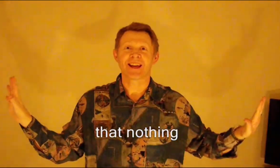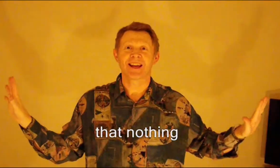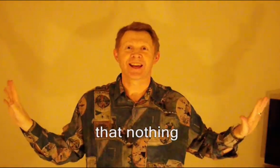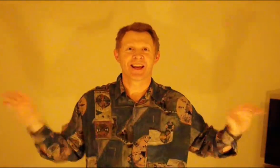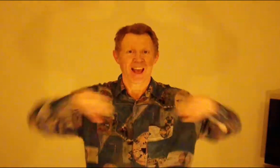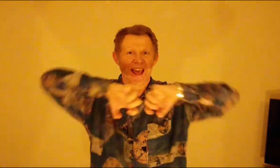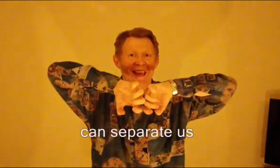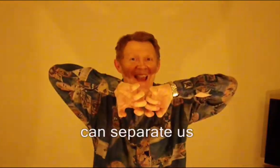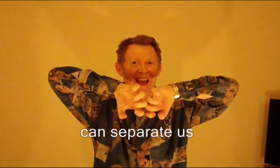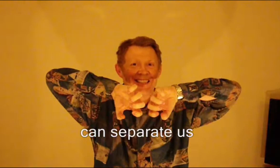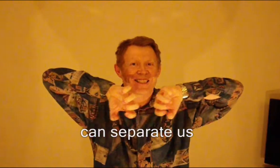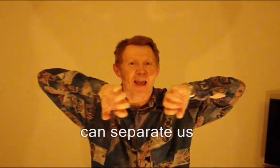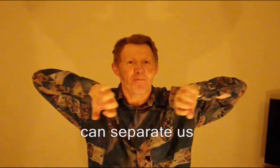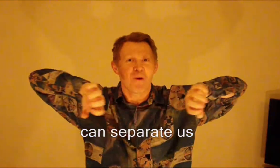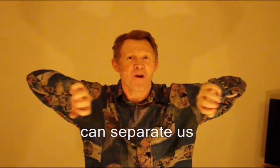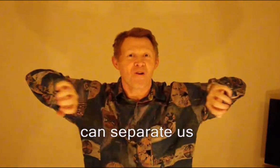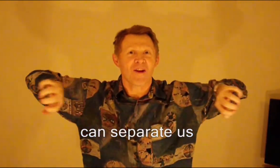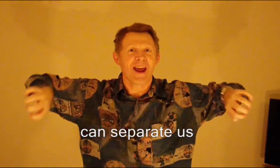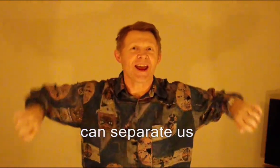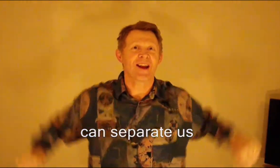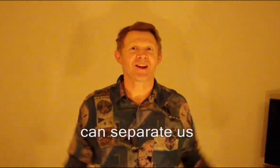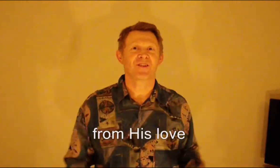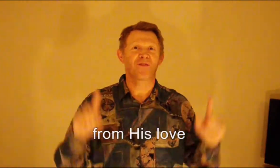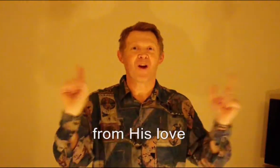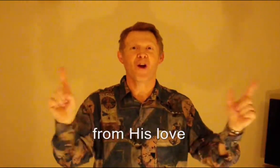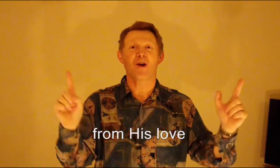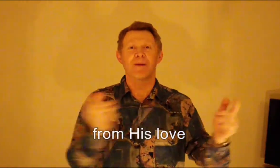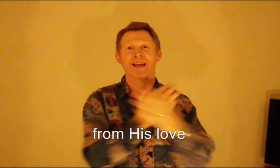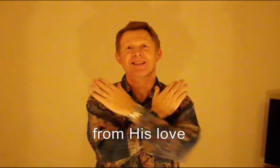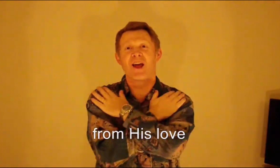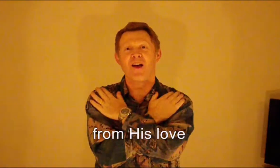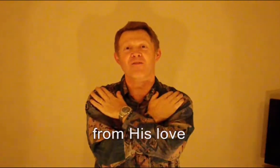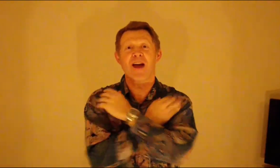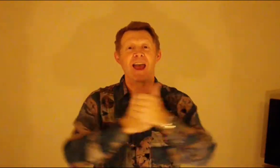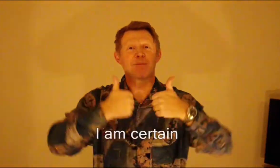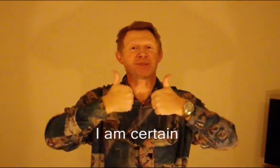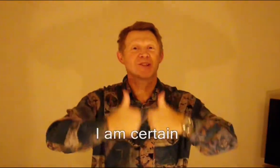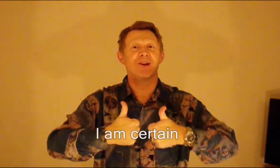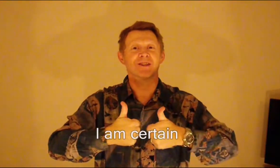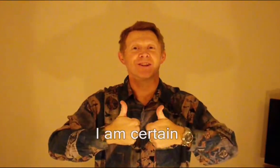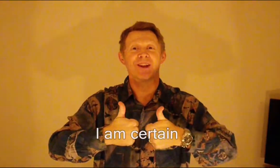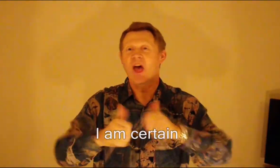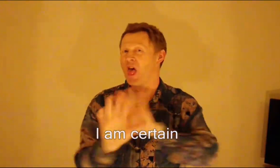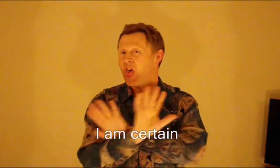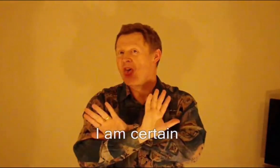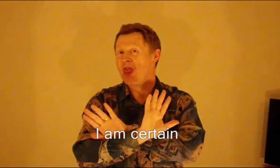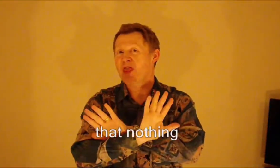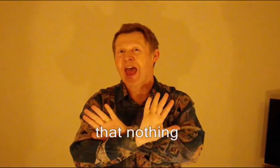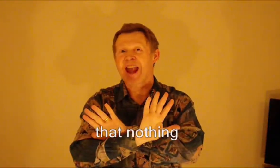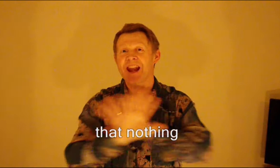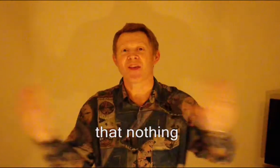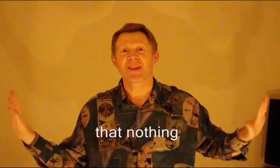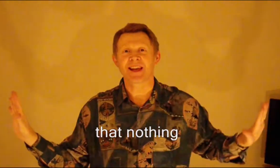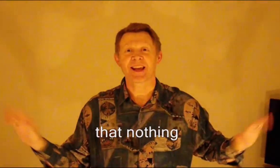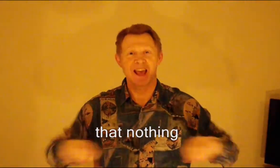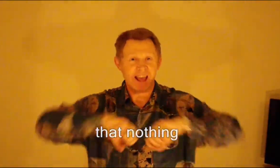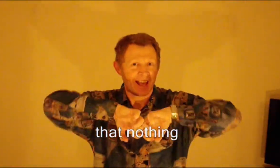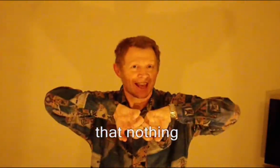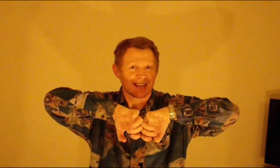nothing can separate us from His love. I am certain that nothing